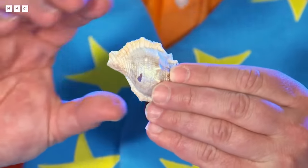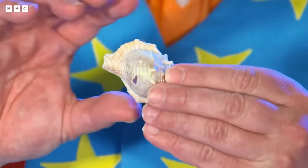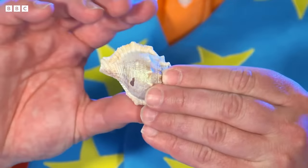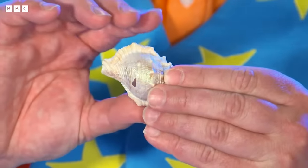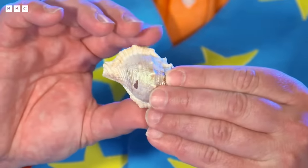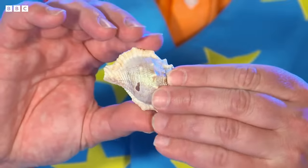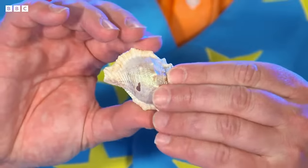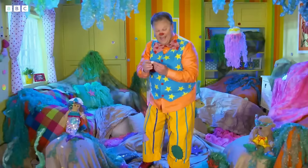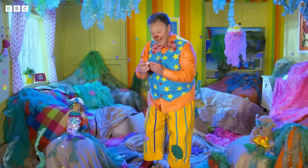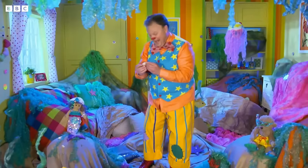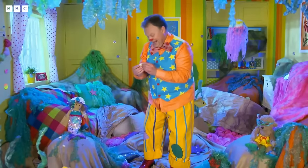very pretty.